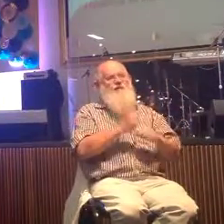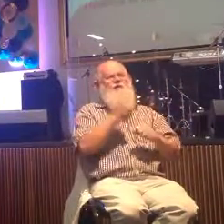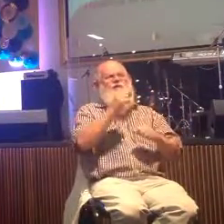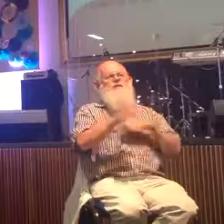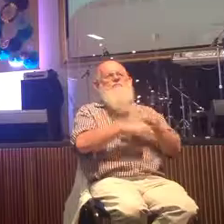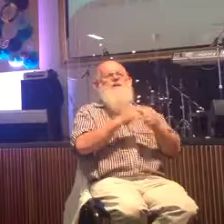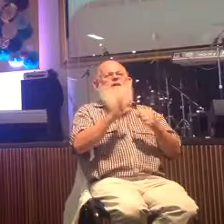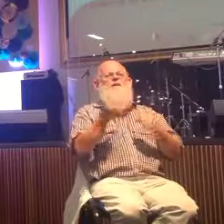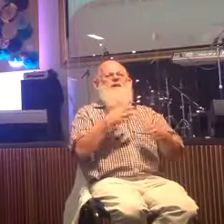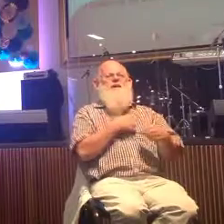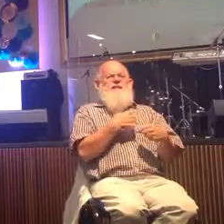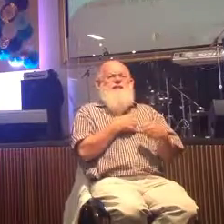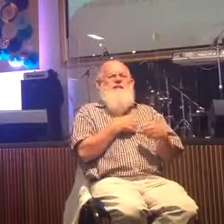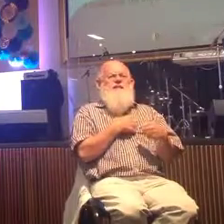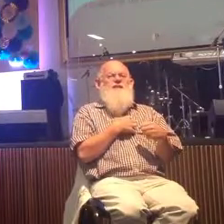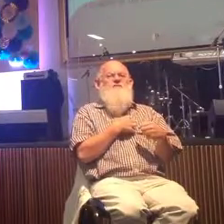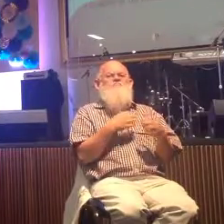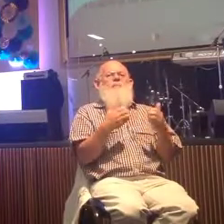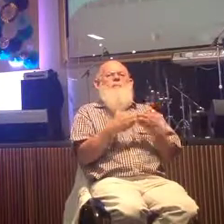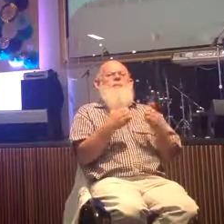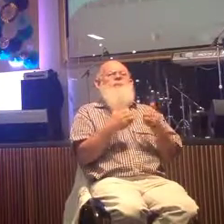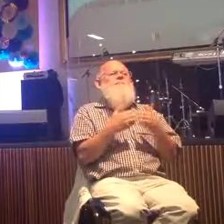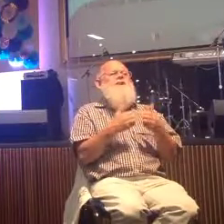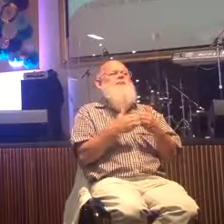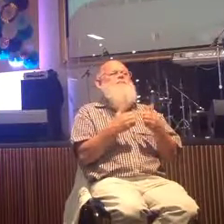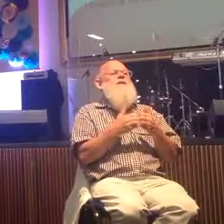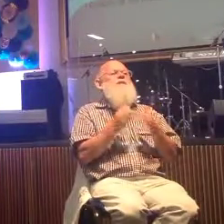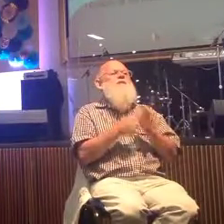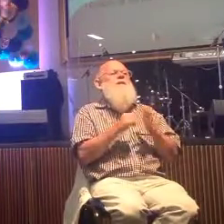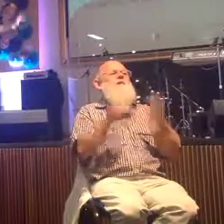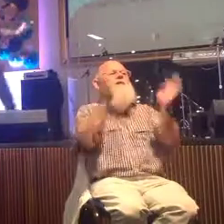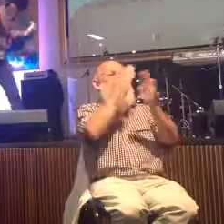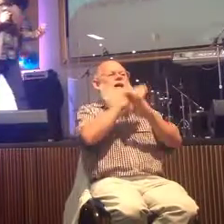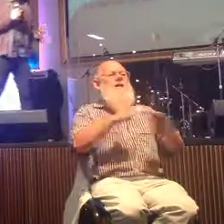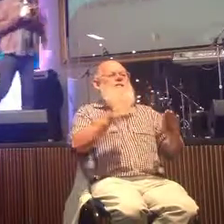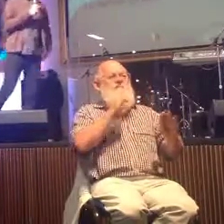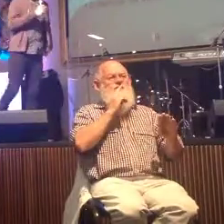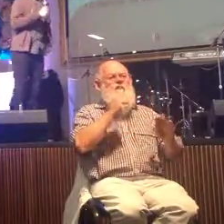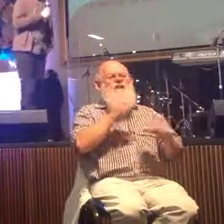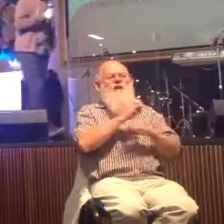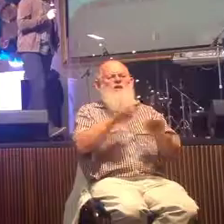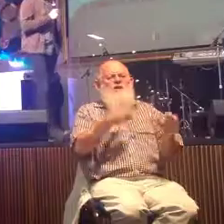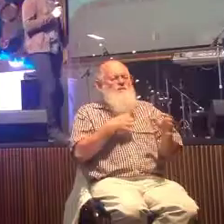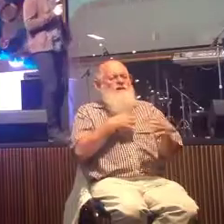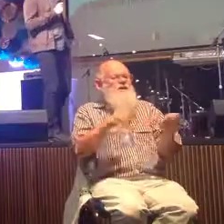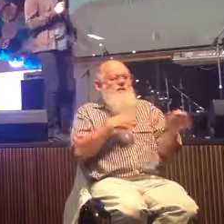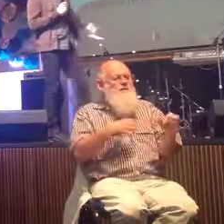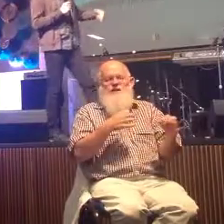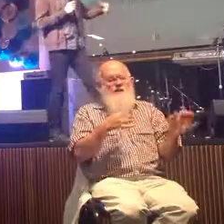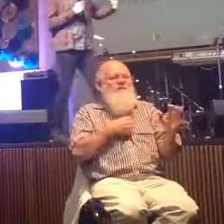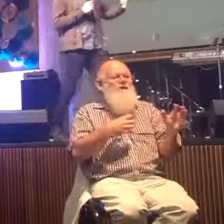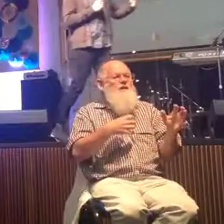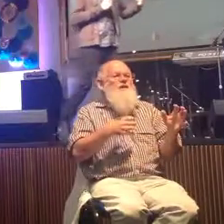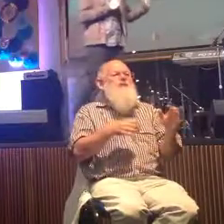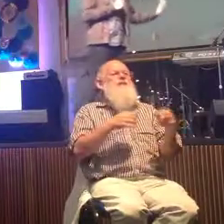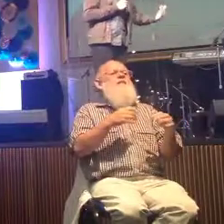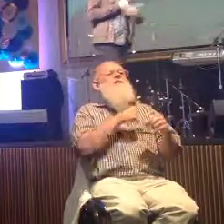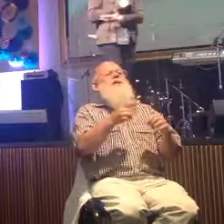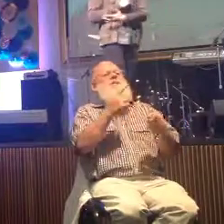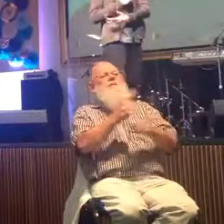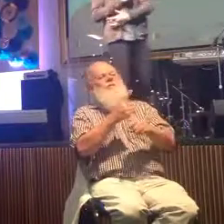afraid. Like, so many times the angels have to say, don't be afraid, don't be afraid. And then they have to give their message. It's like,